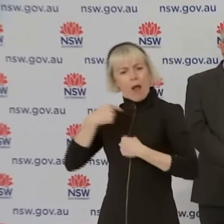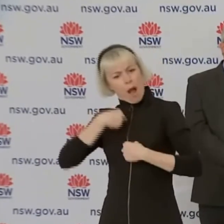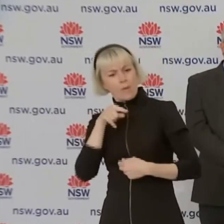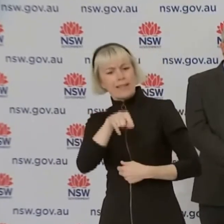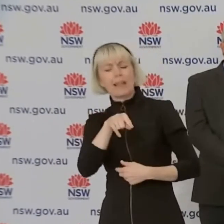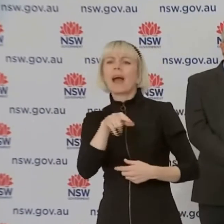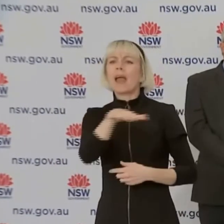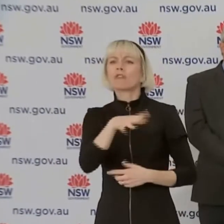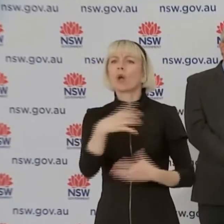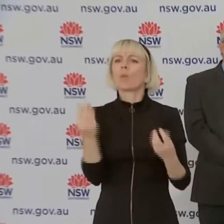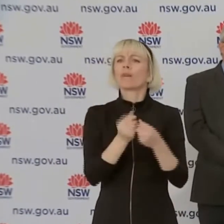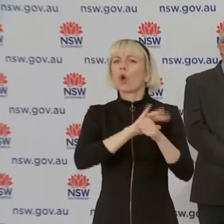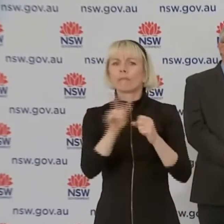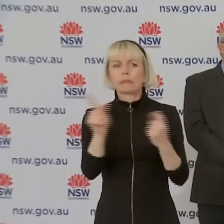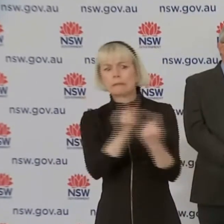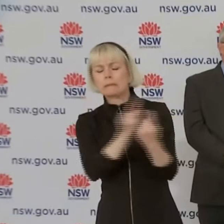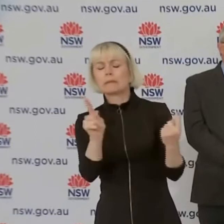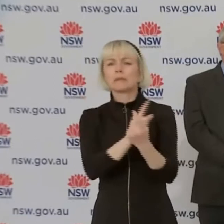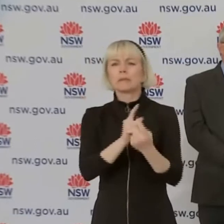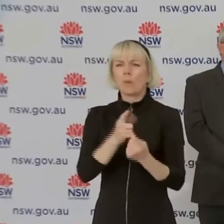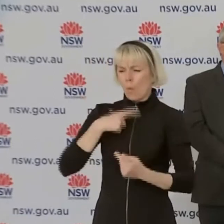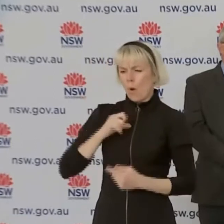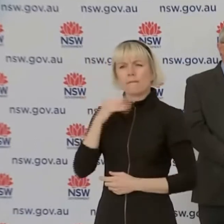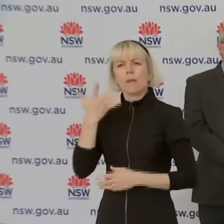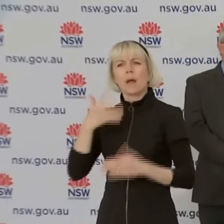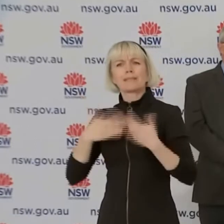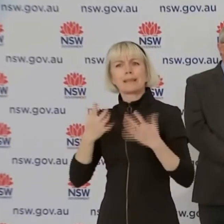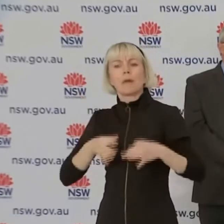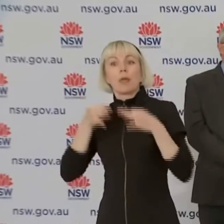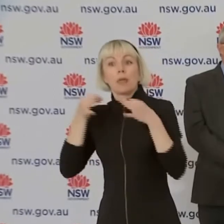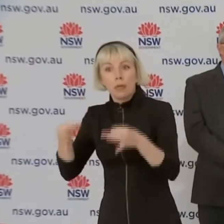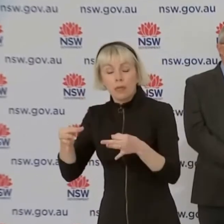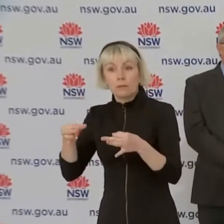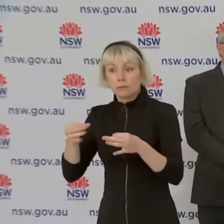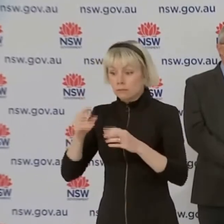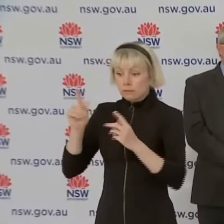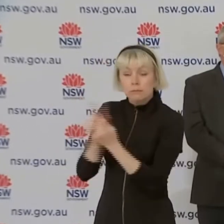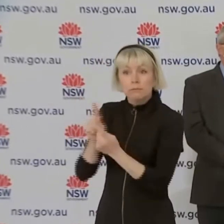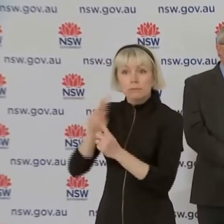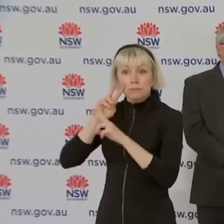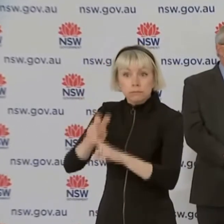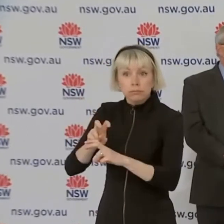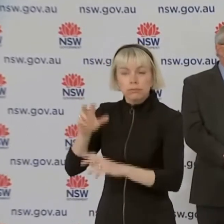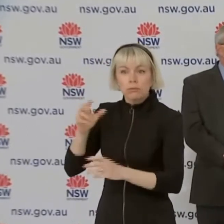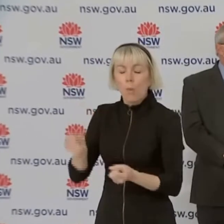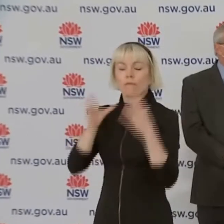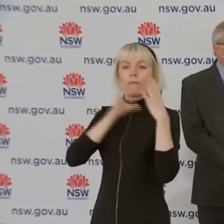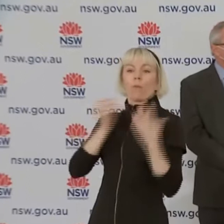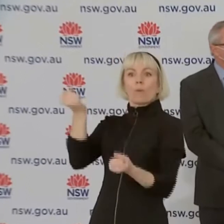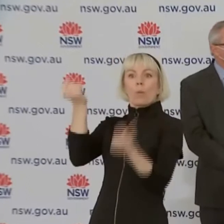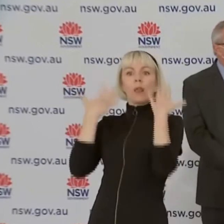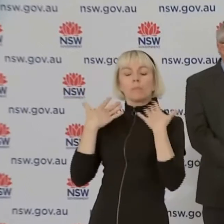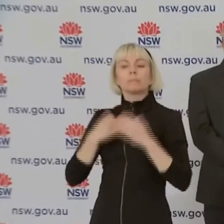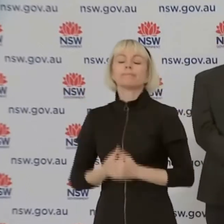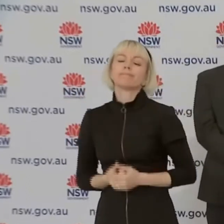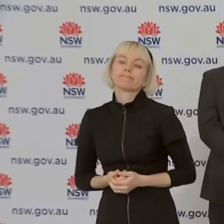Dr. Chant to comment on that as well, but I understand we've had a boost to the numbers in the last few days with ADF contact tracers coming on board as well. And